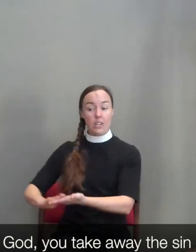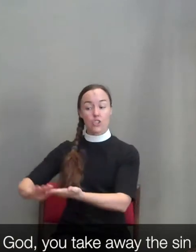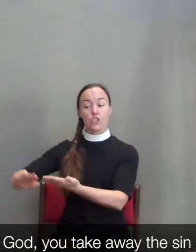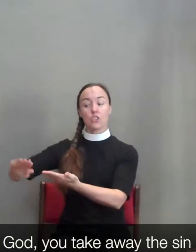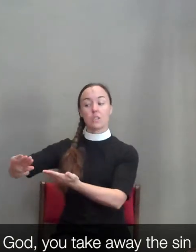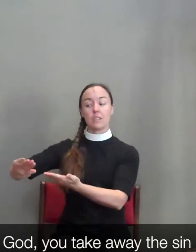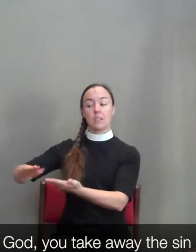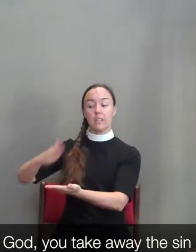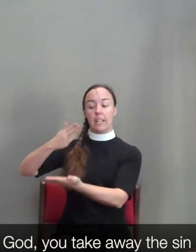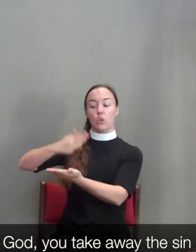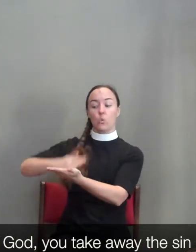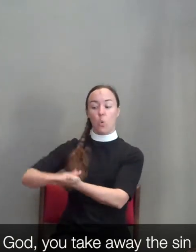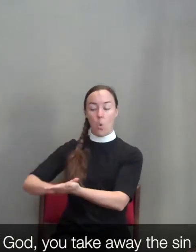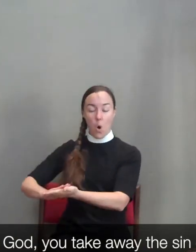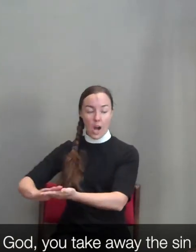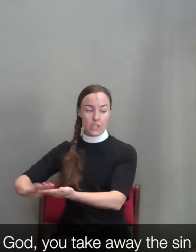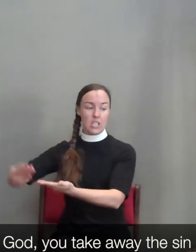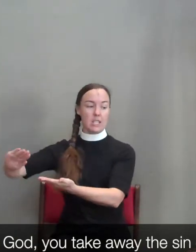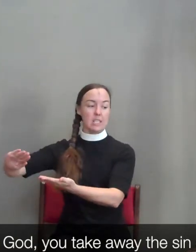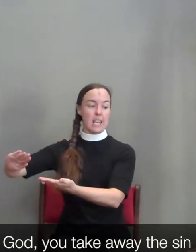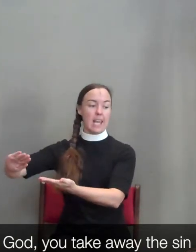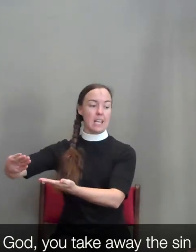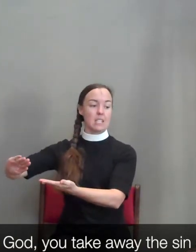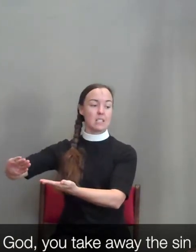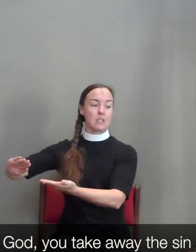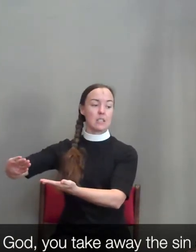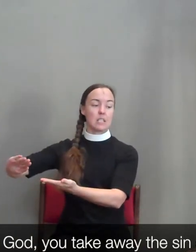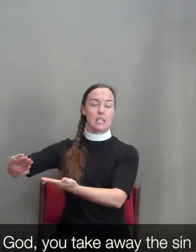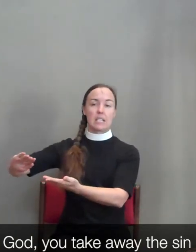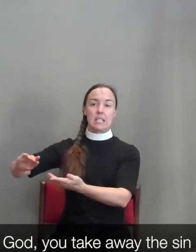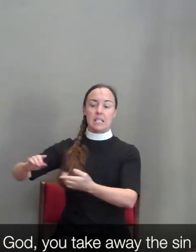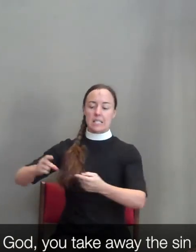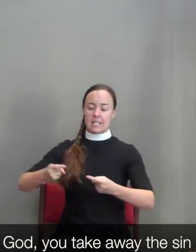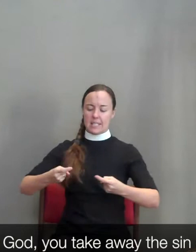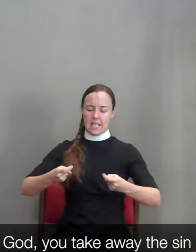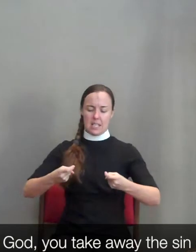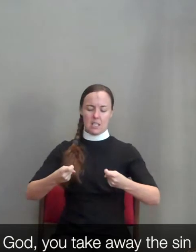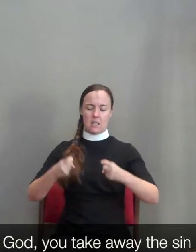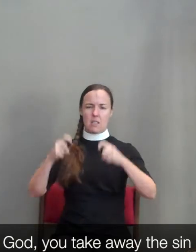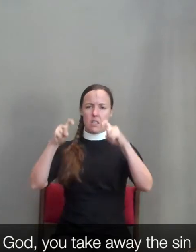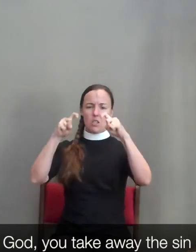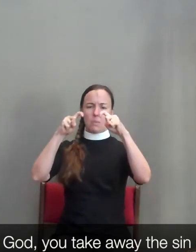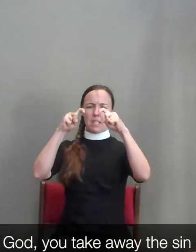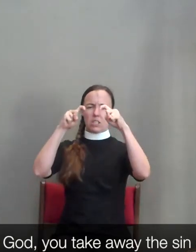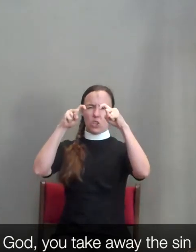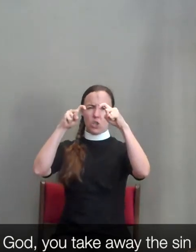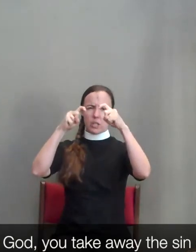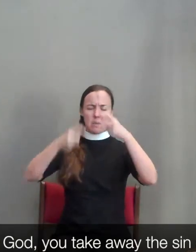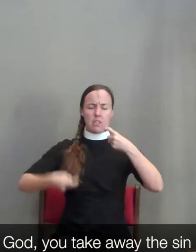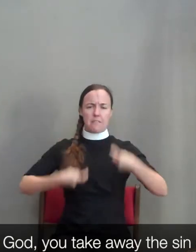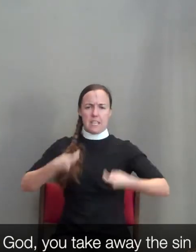wash, like you're washing this hand, sin, make little hooks with your